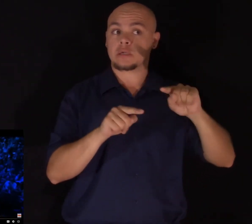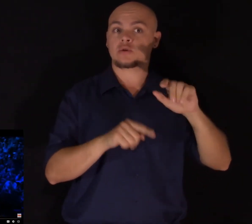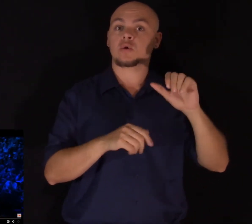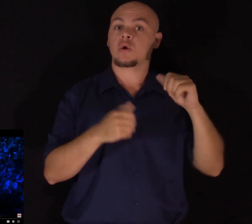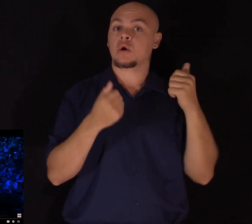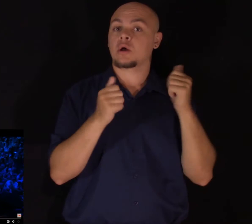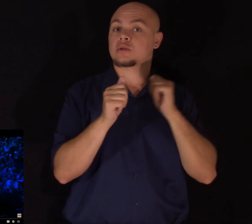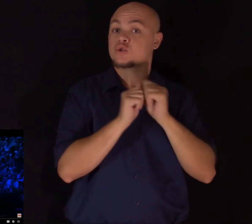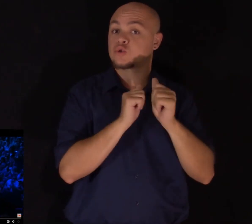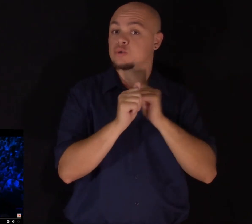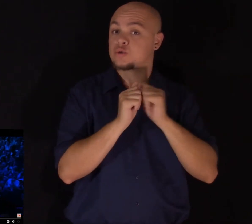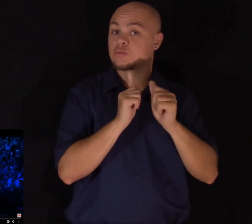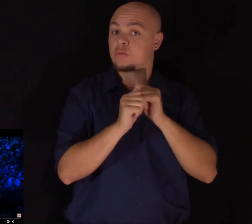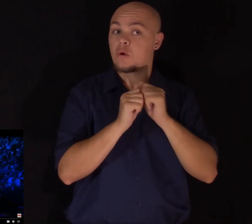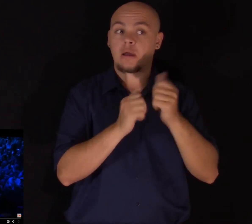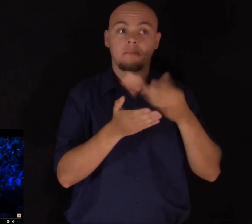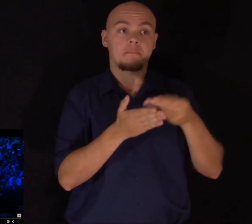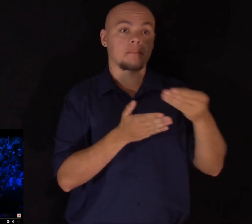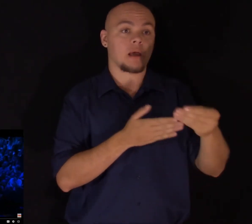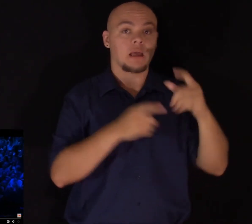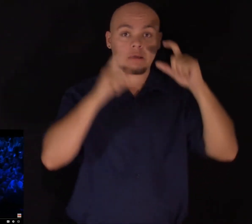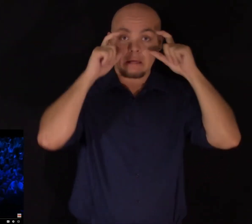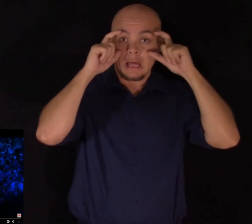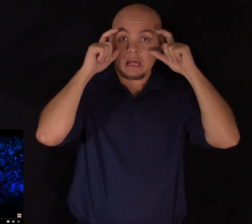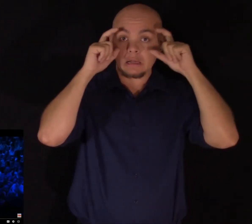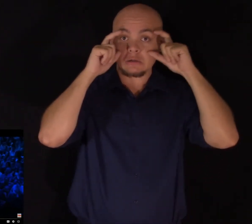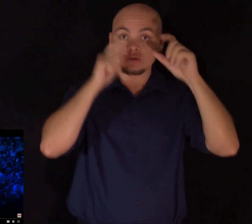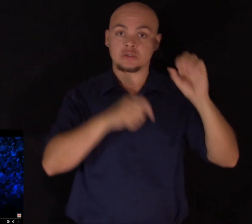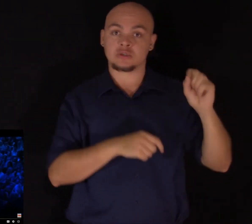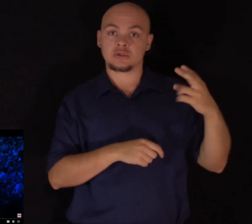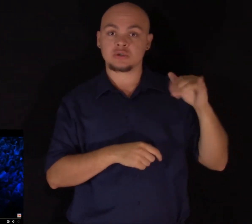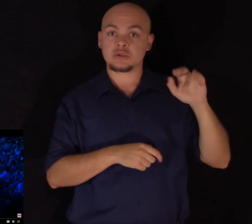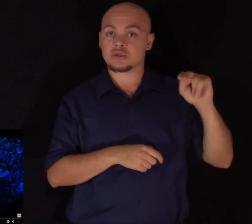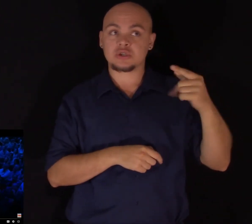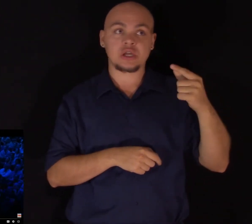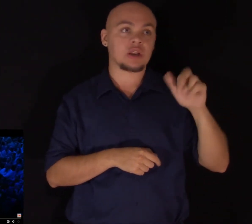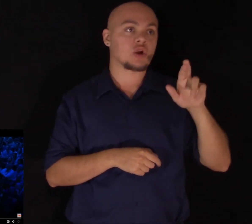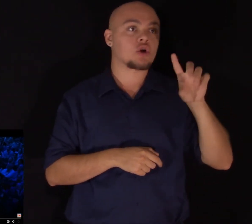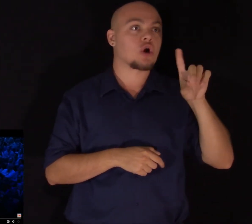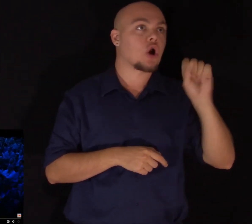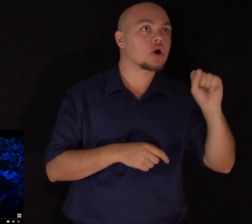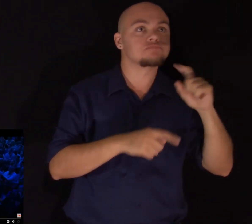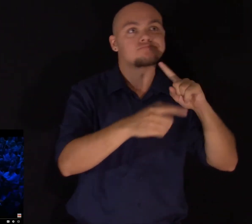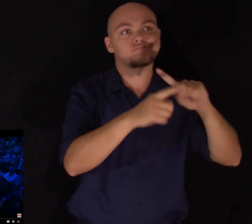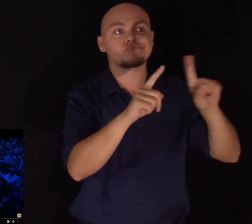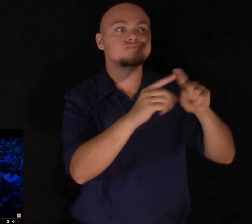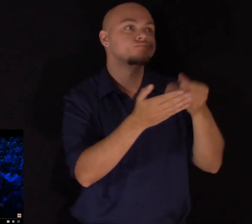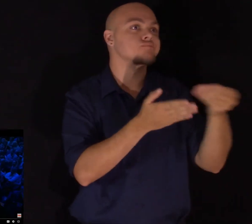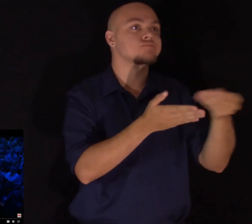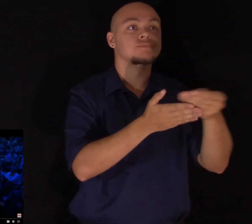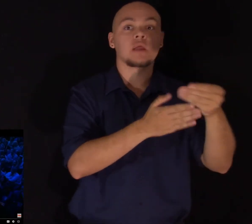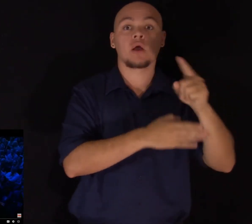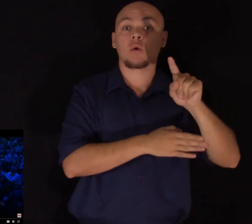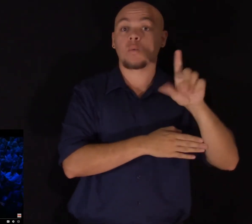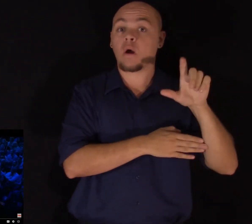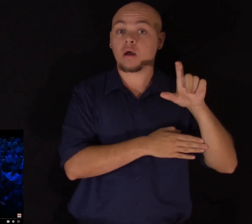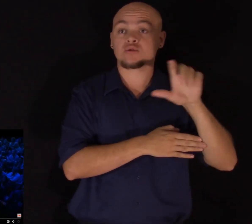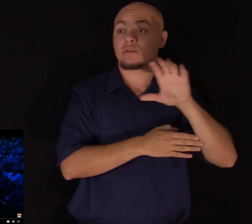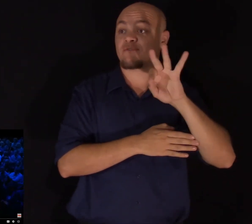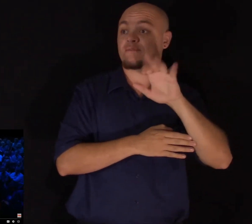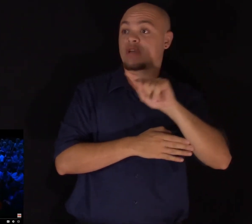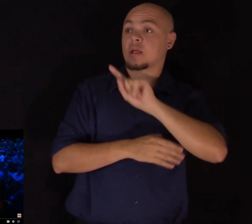buying goggles and shin guards and all the things that parents buy at the sporting goods store. About from 100 feet away, this is what I